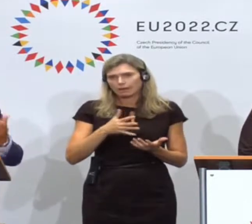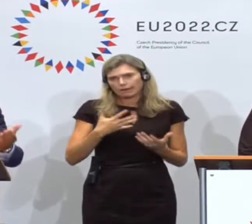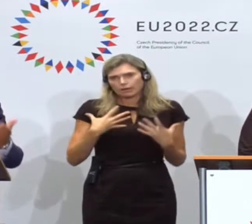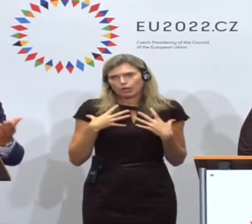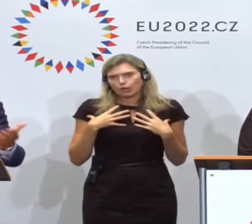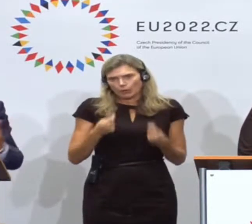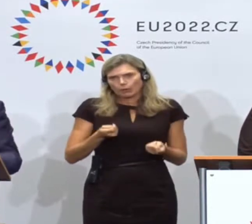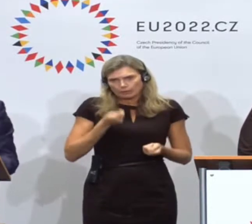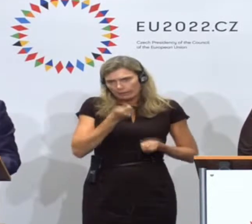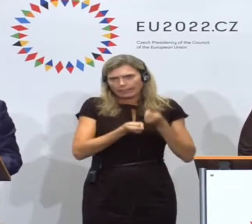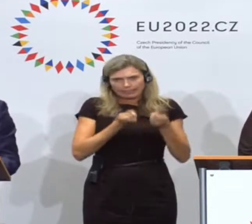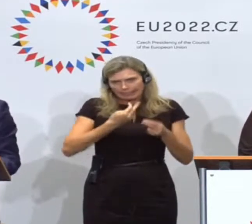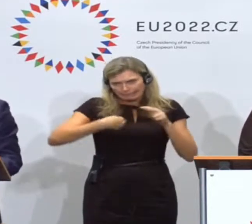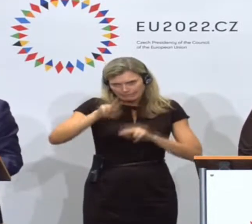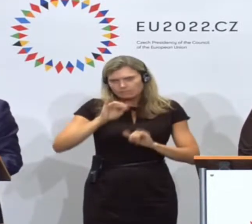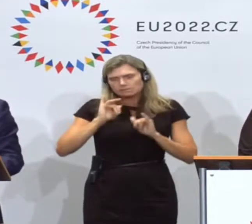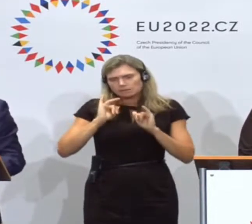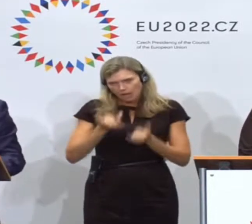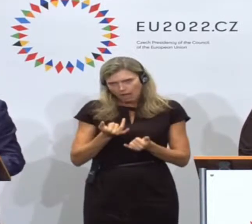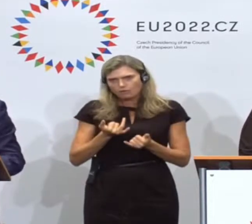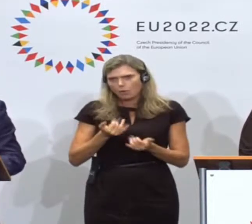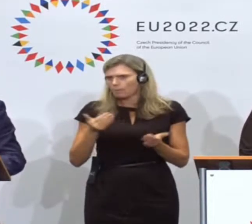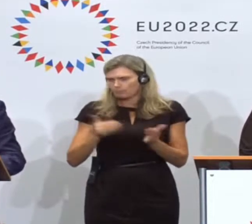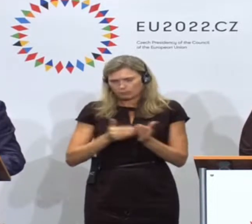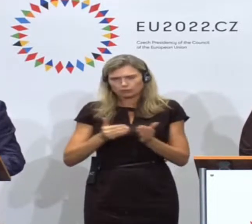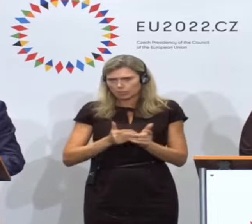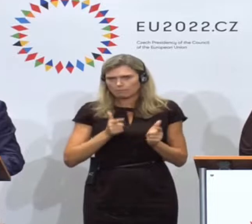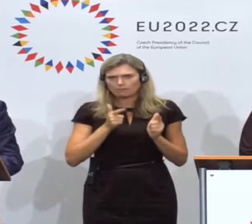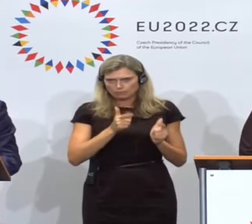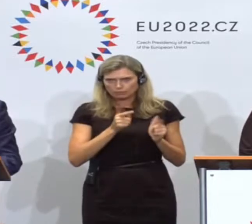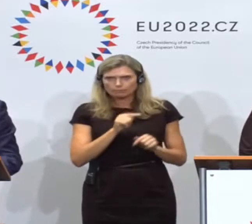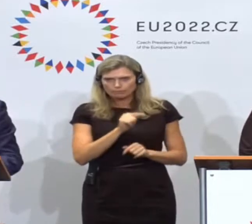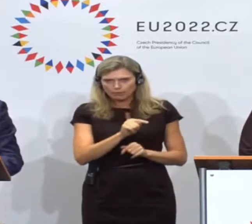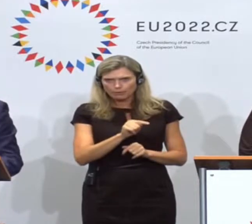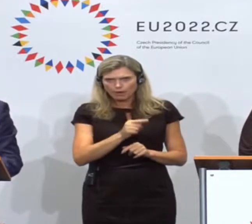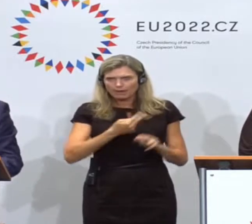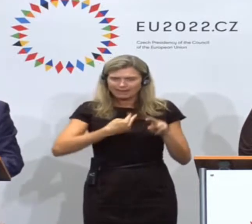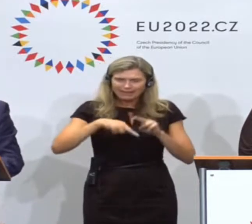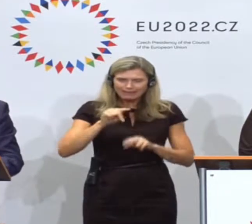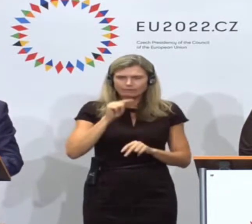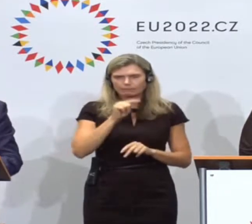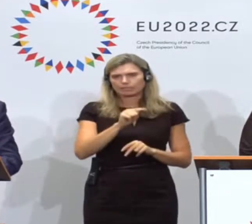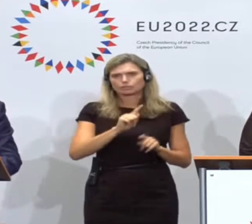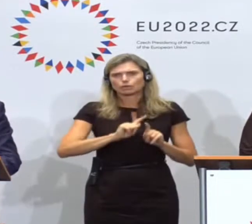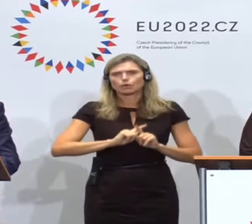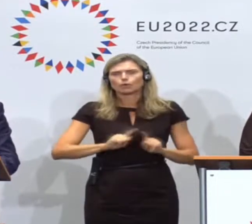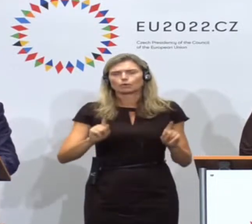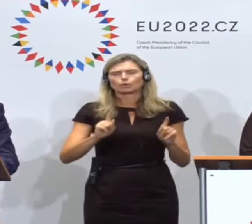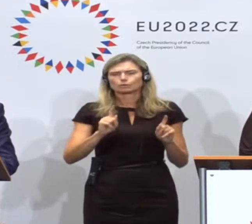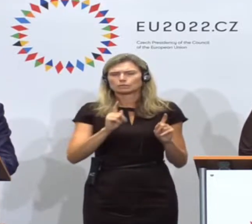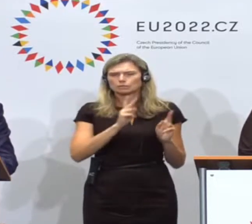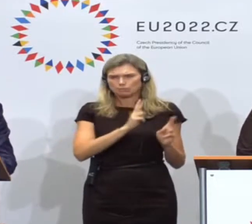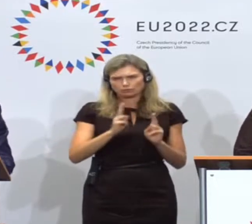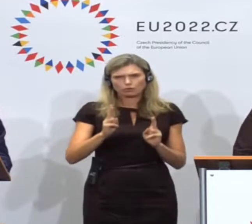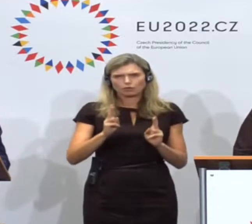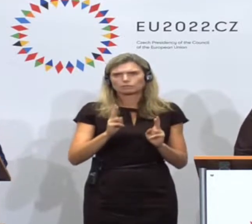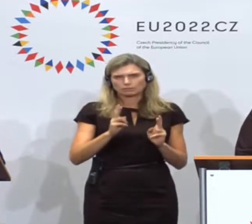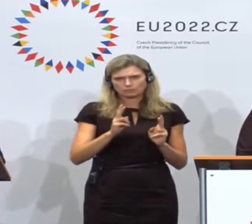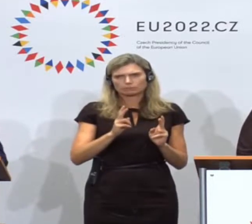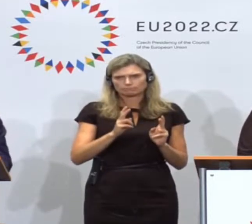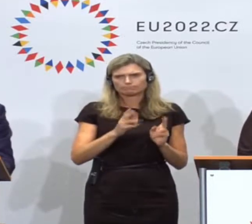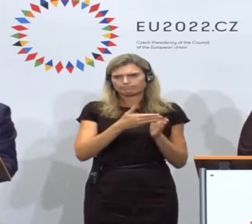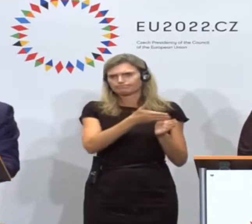to provide what the European armies will ask for. We are working on that with Commissioner Breton, who